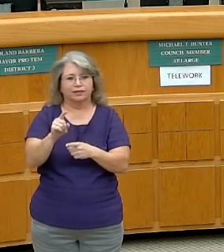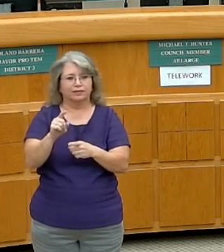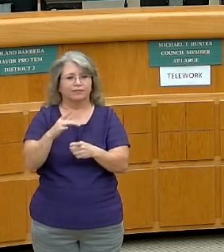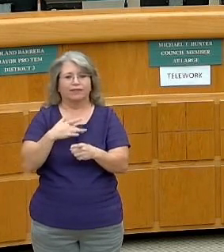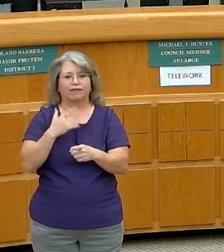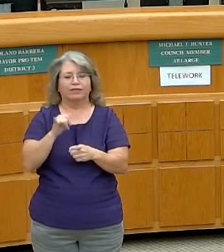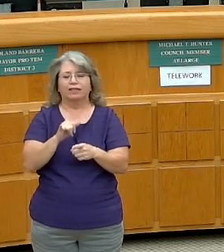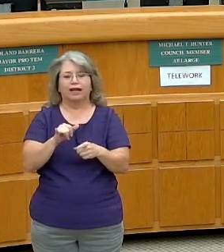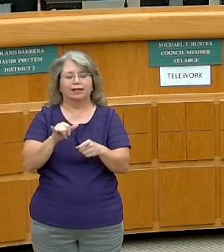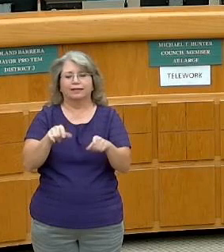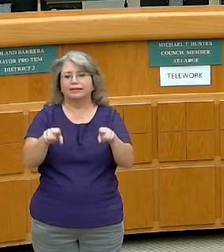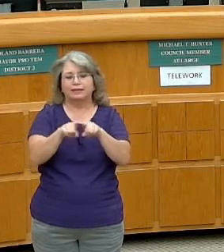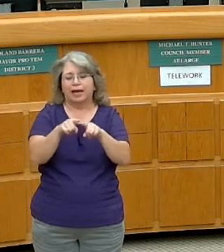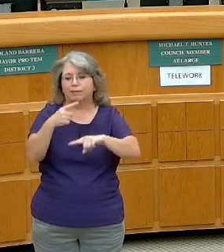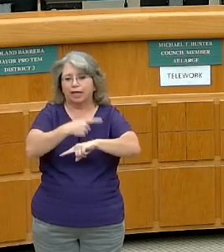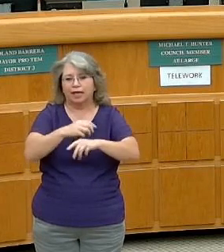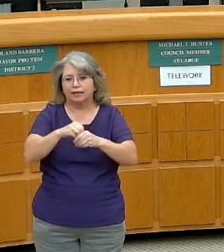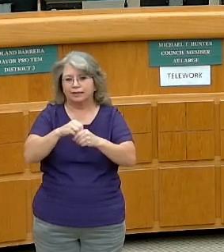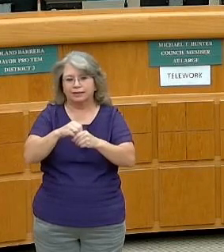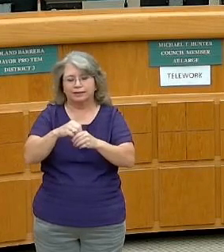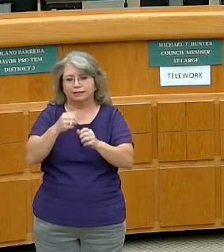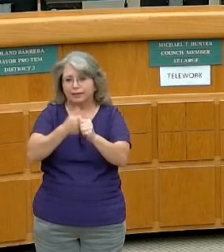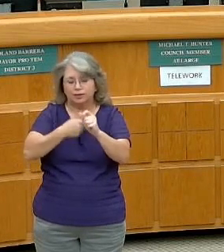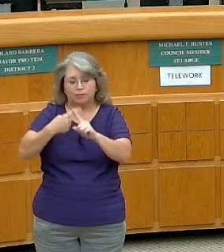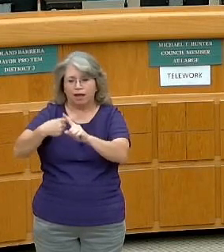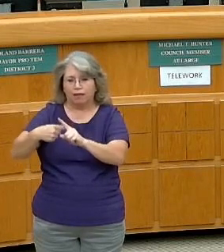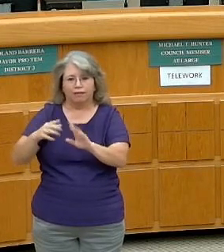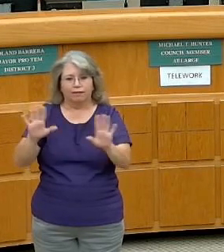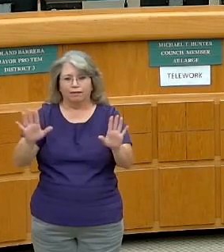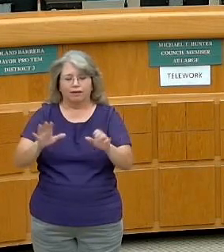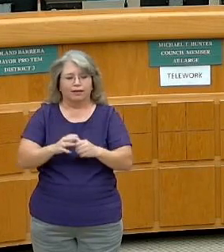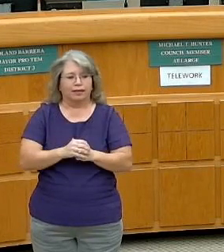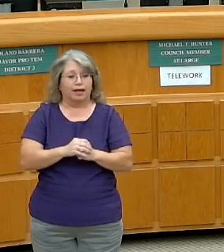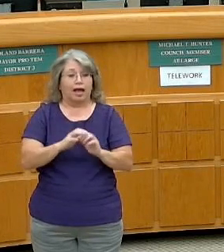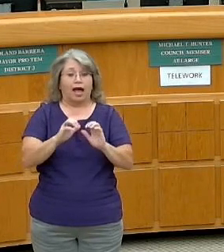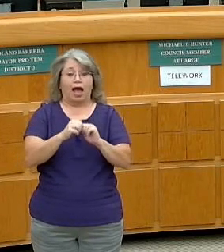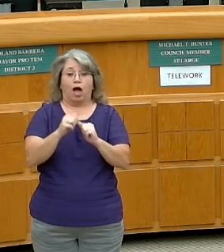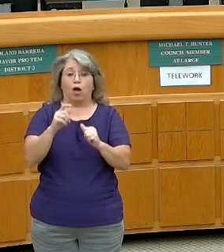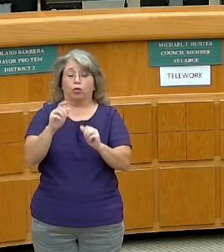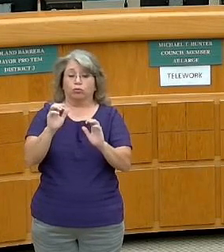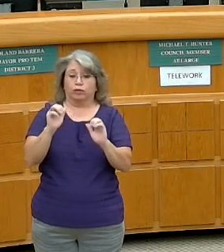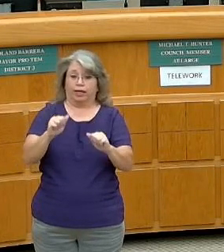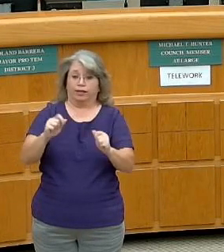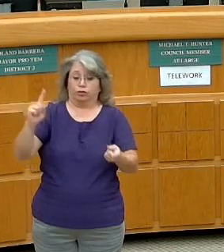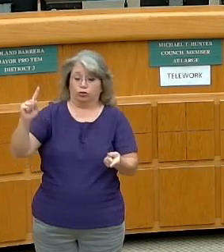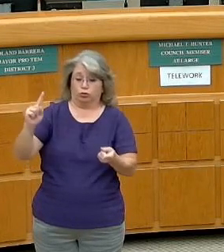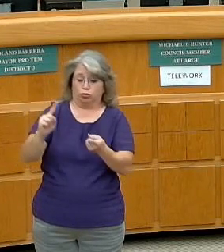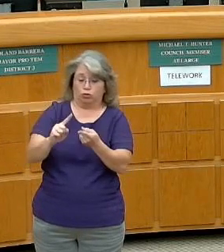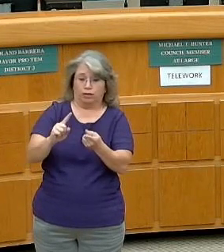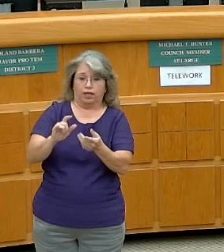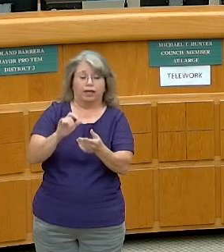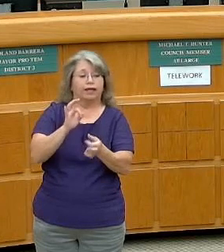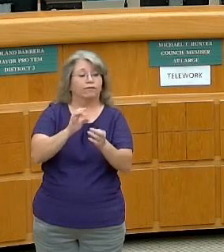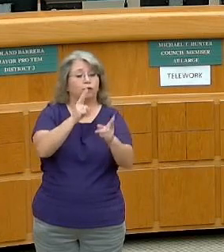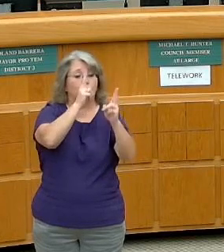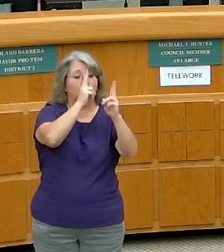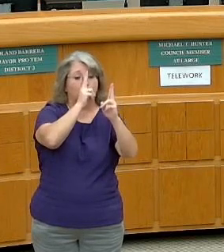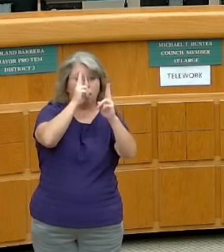but it's a rolling 15 days. So the way you shorten that is if you honor and